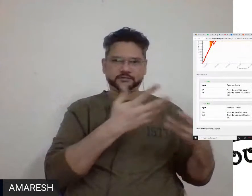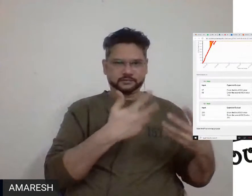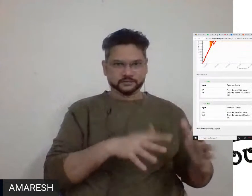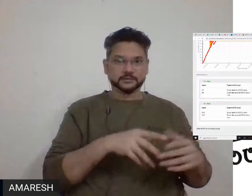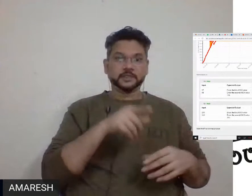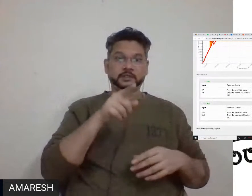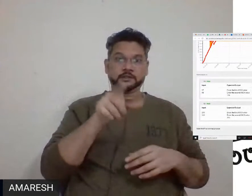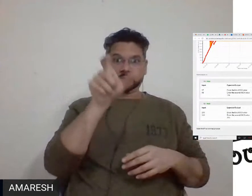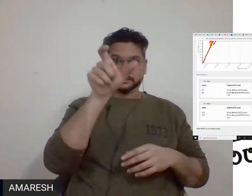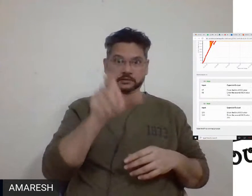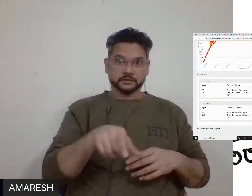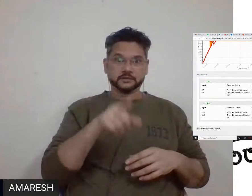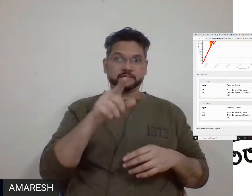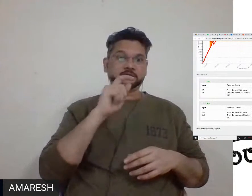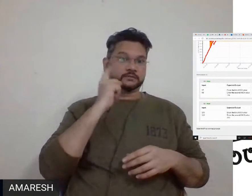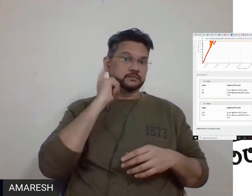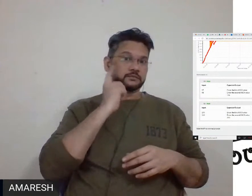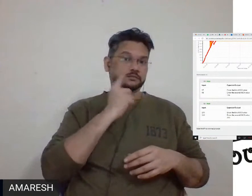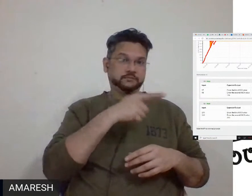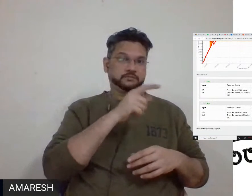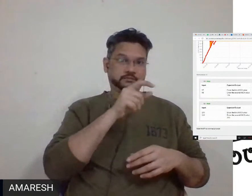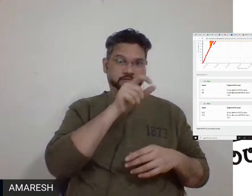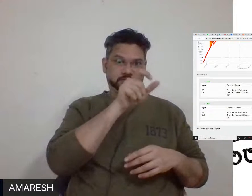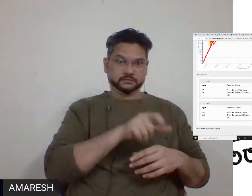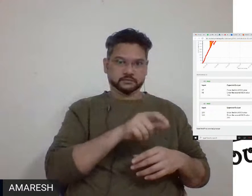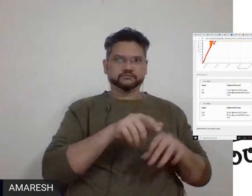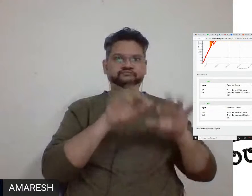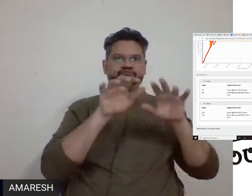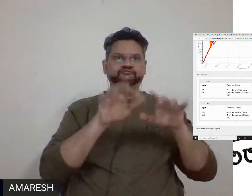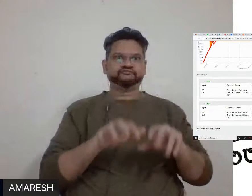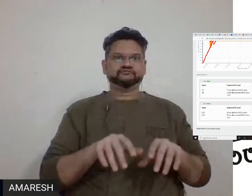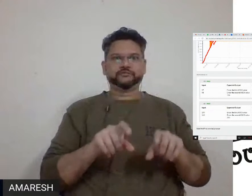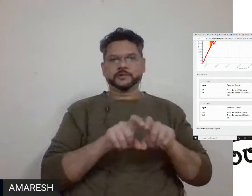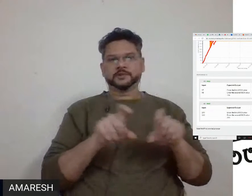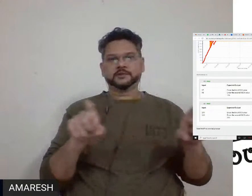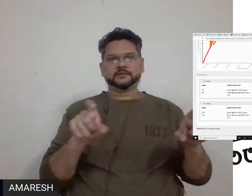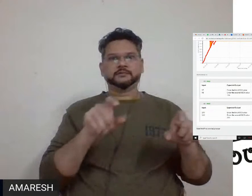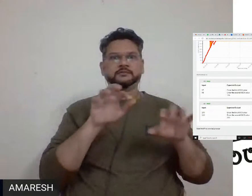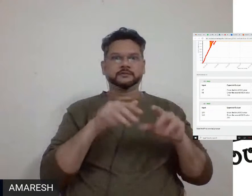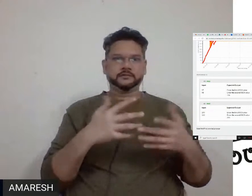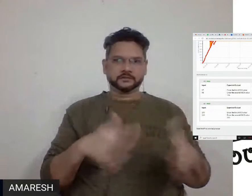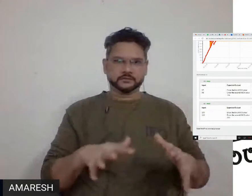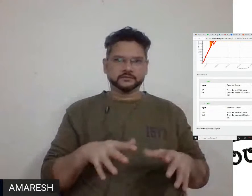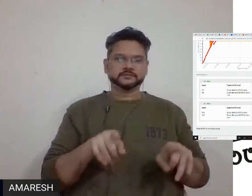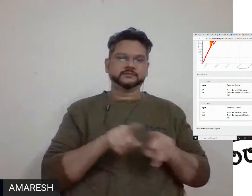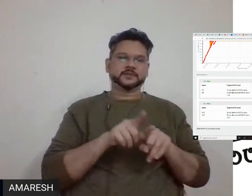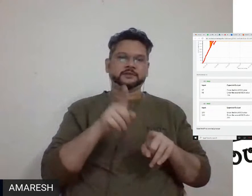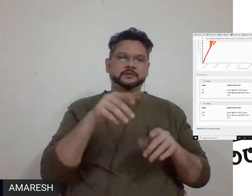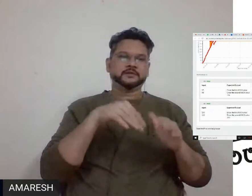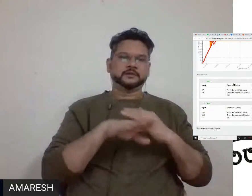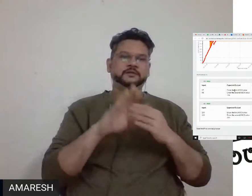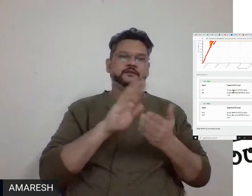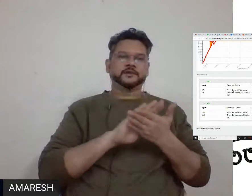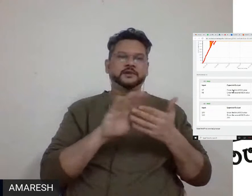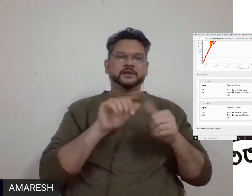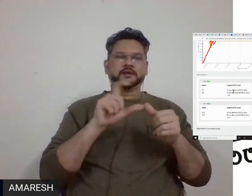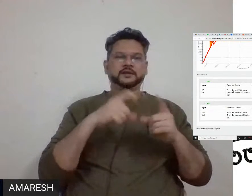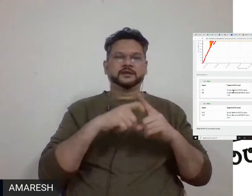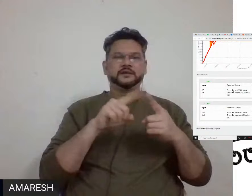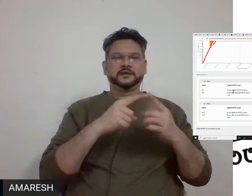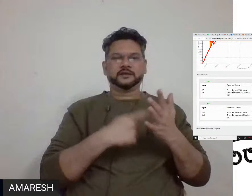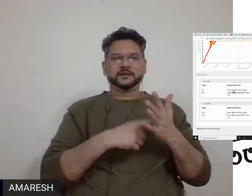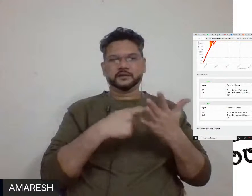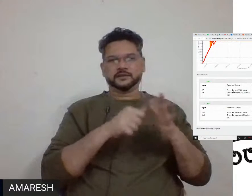written. And just like HackerRank, which has inbuilt test conditions, and there are multiple